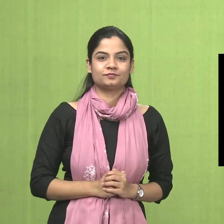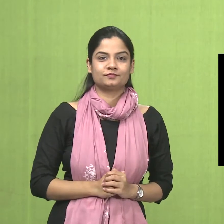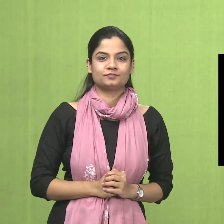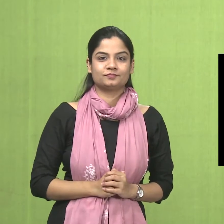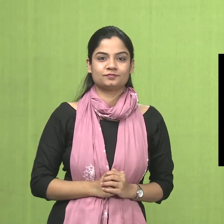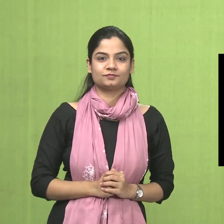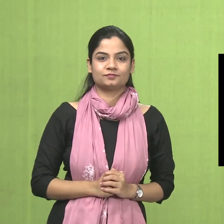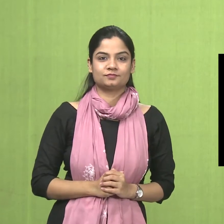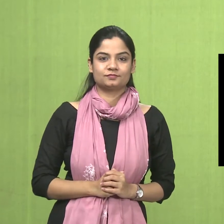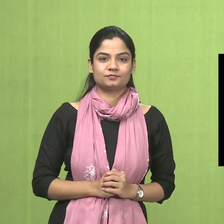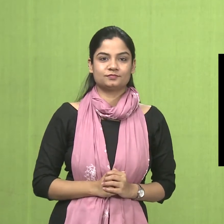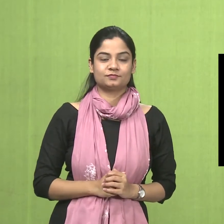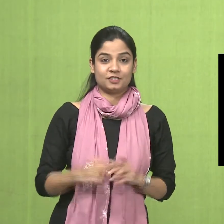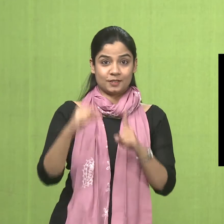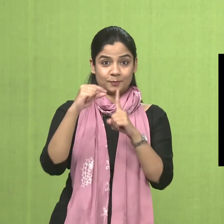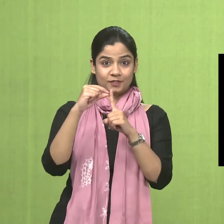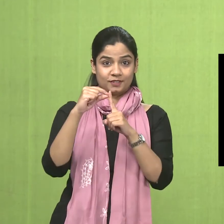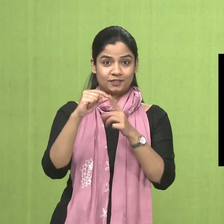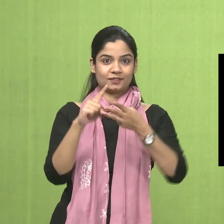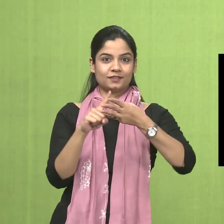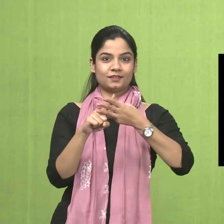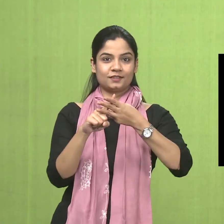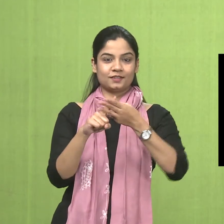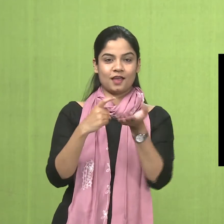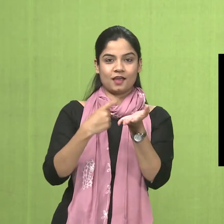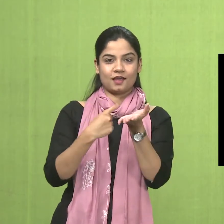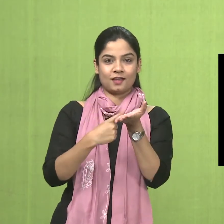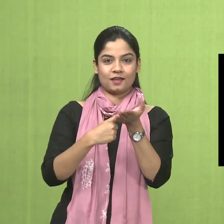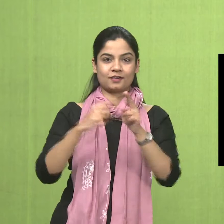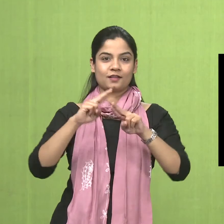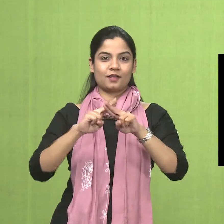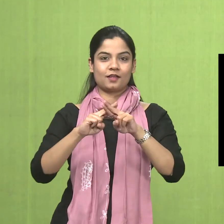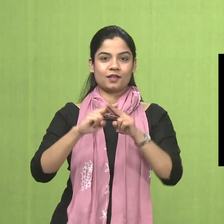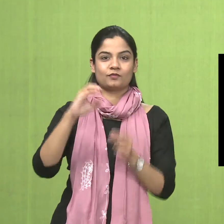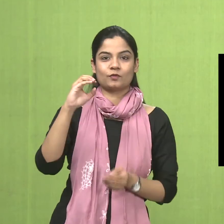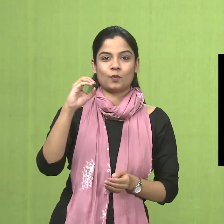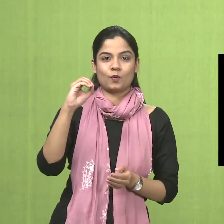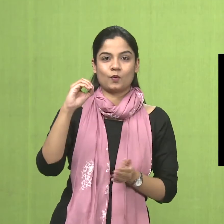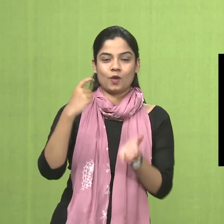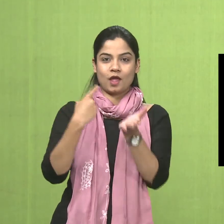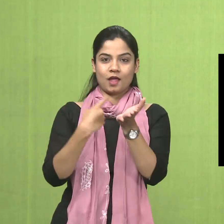Performed, to present a form of entertainment to the audience, be it dance,